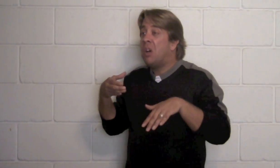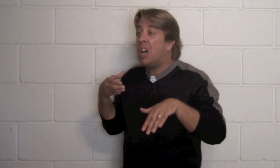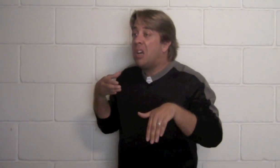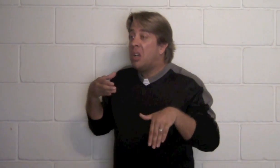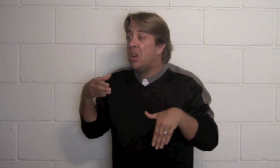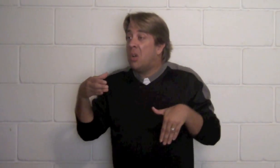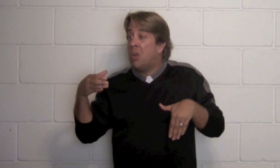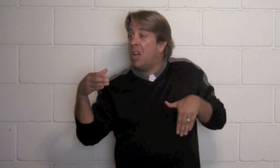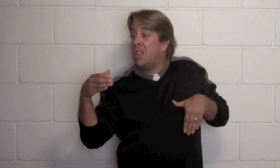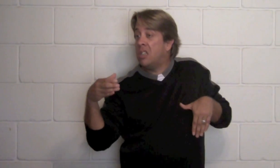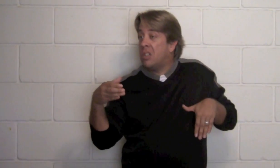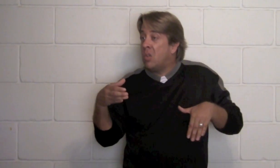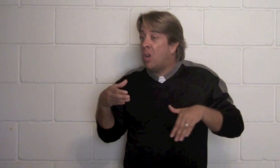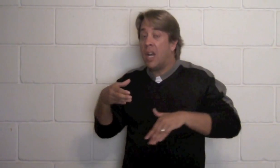walked over to the counter,